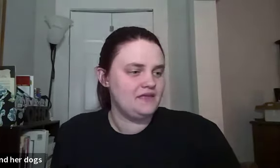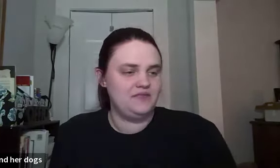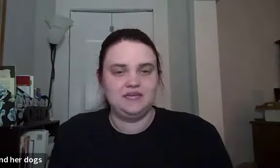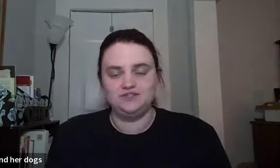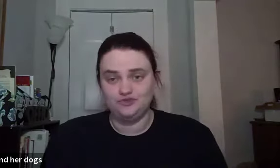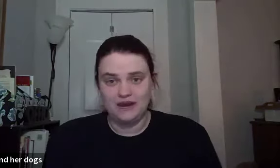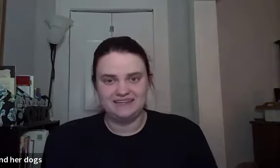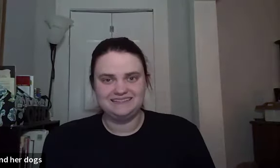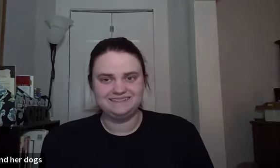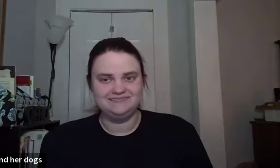Then dragon,